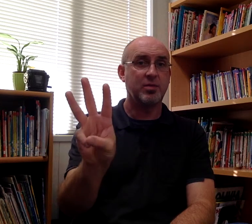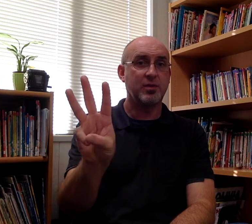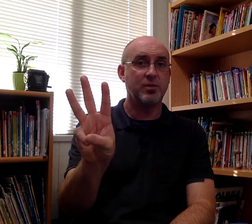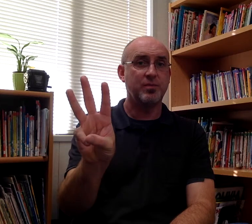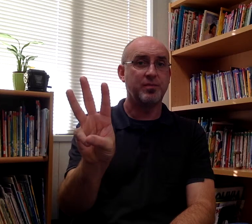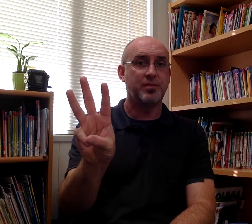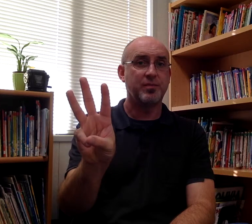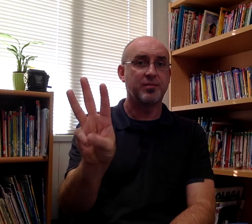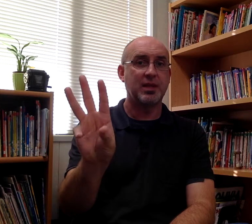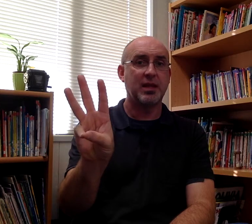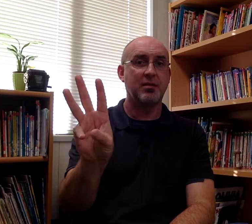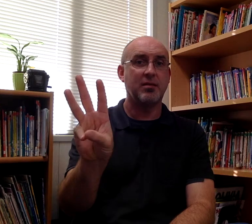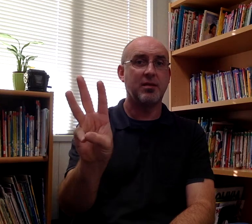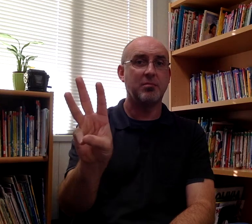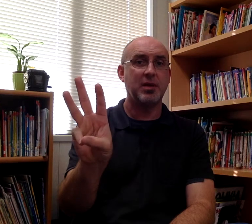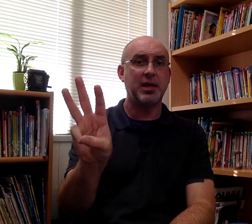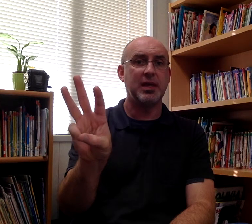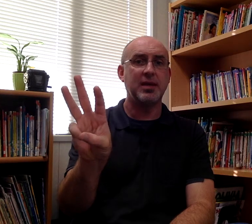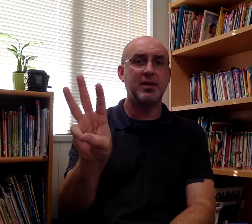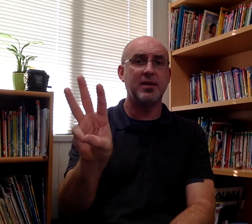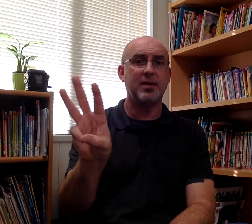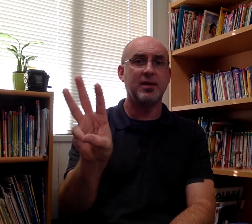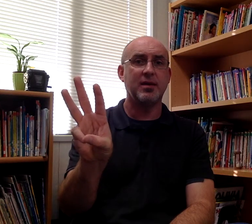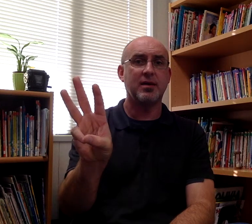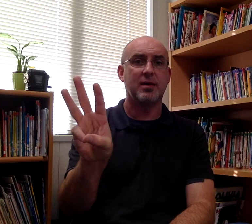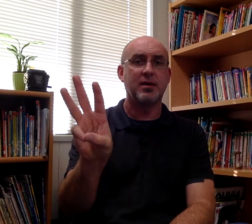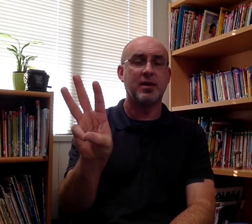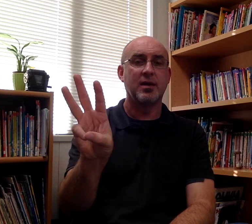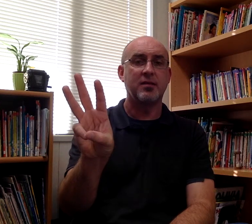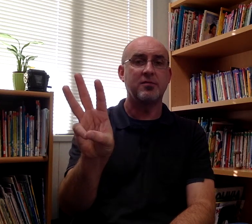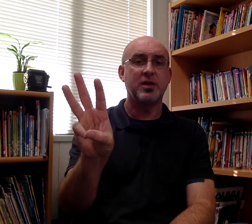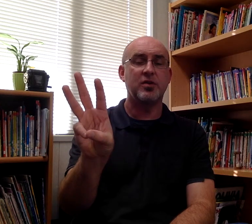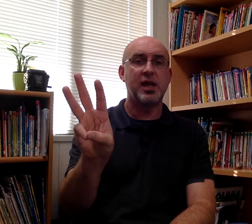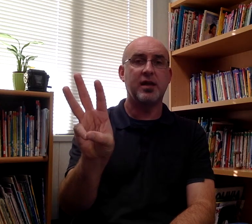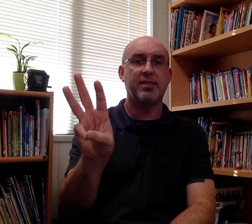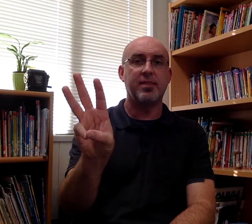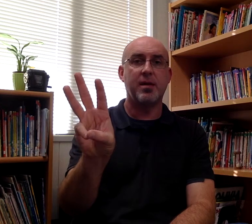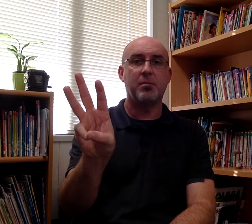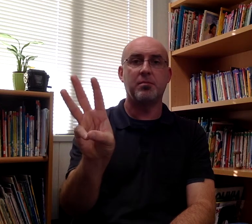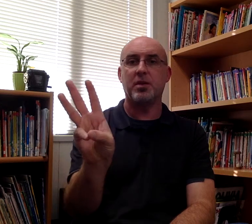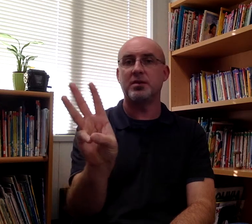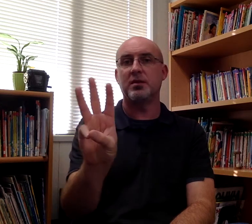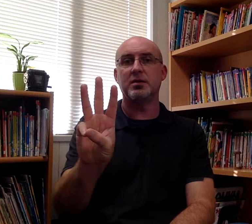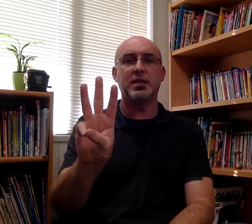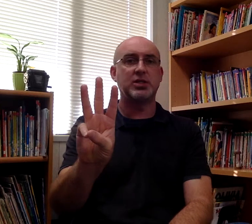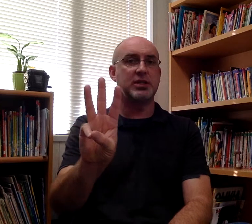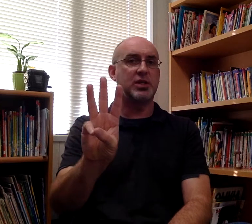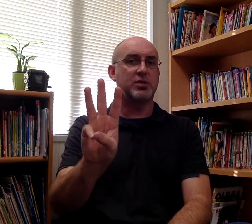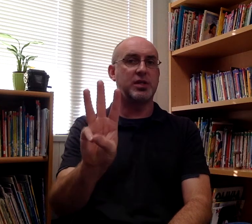W. Again, pinky finger and thumb are touching each other.